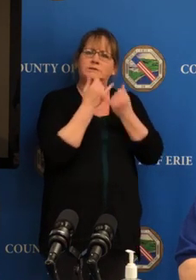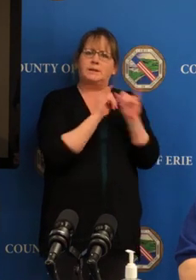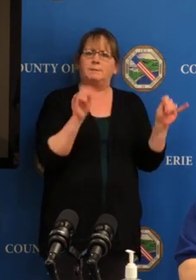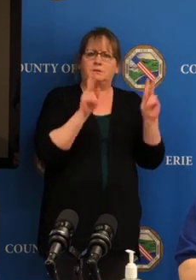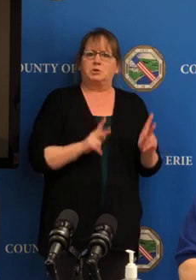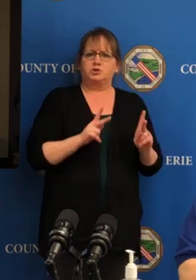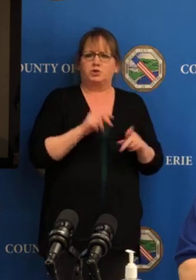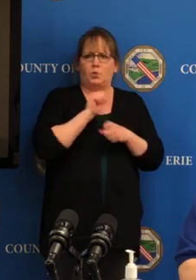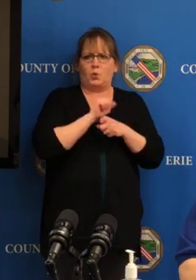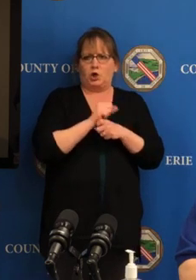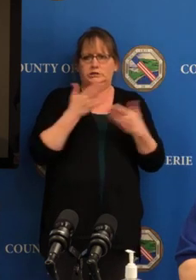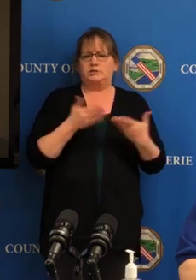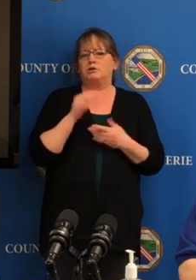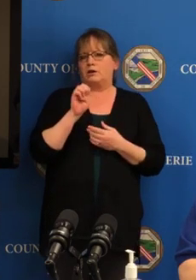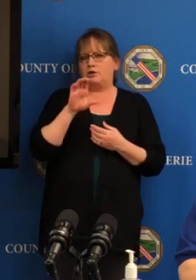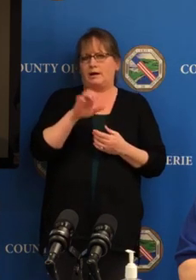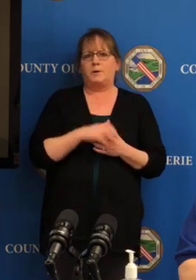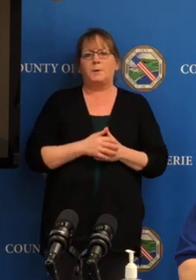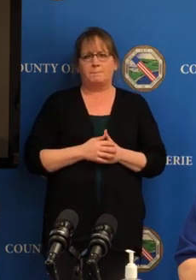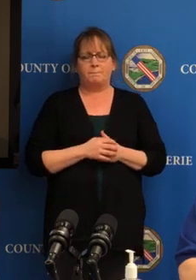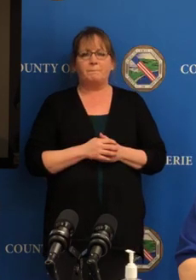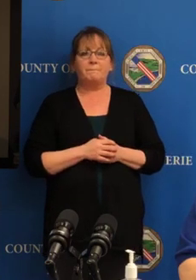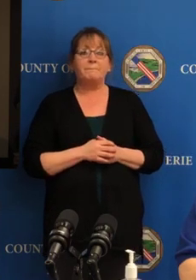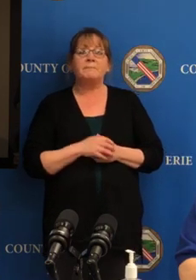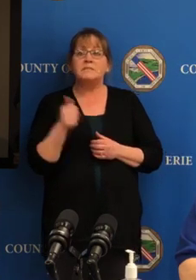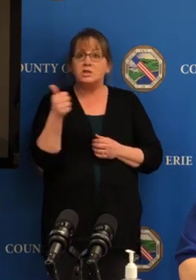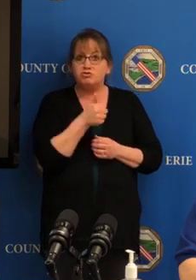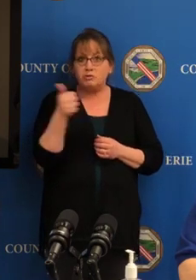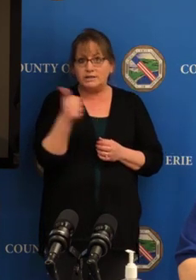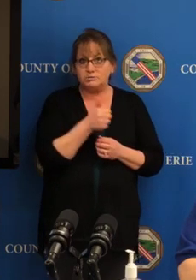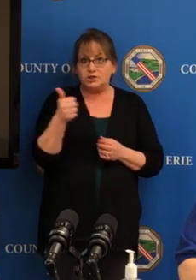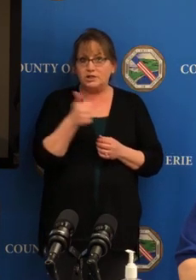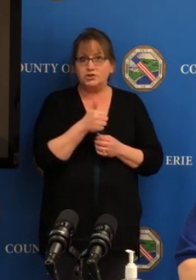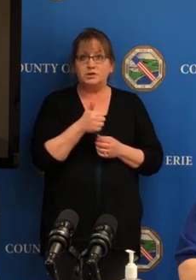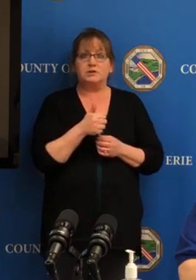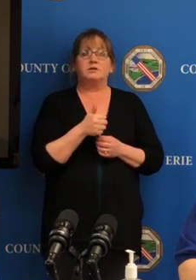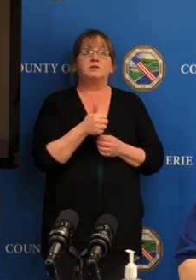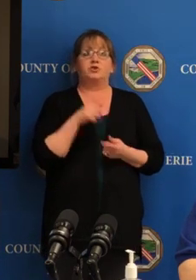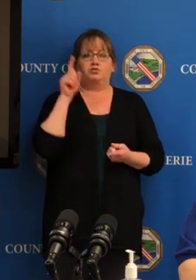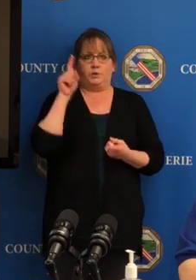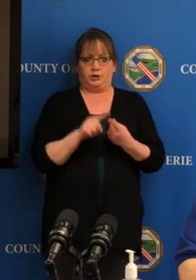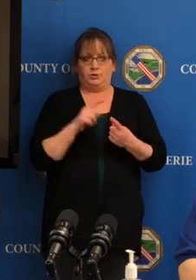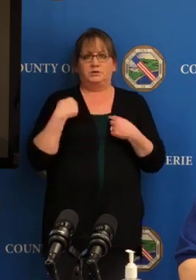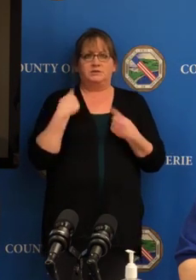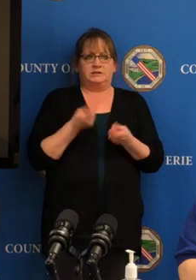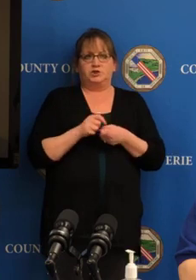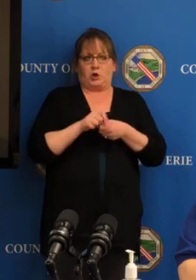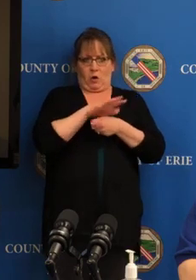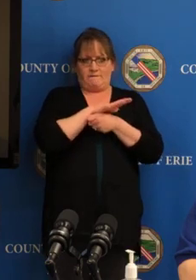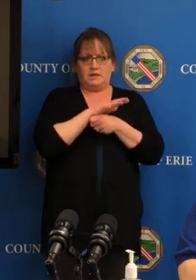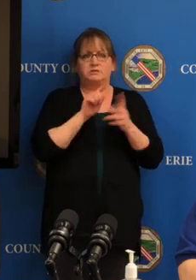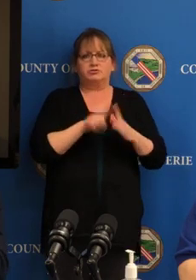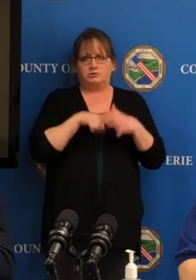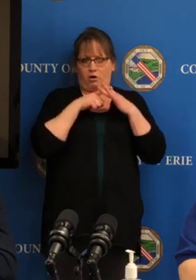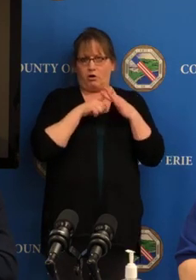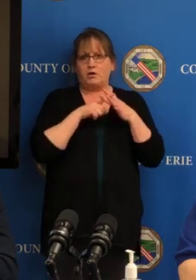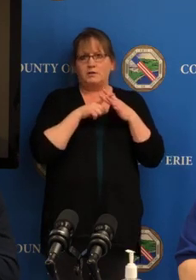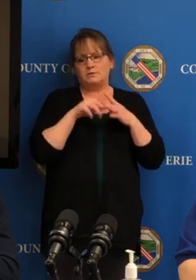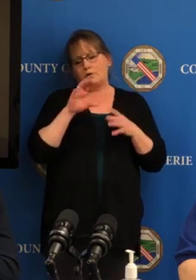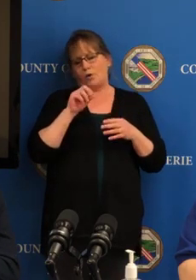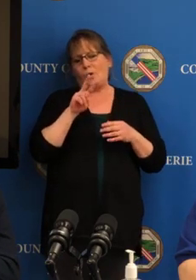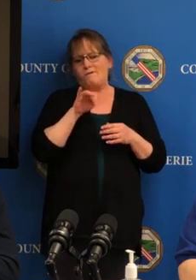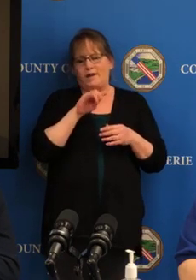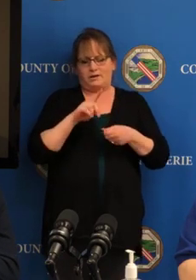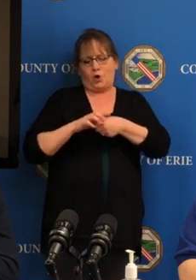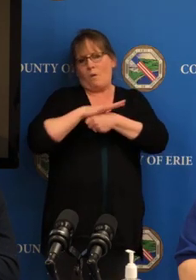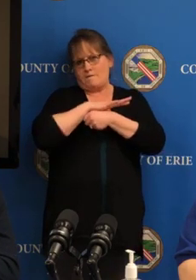that works right here at Erie County. Now, transportation. Transportation has been reduced since COVID-19 has kicked off. But it was